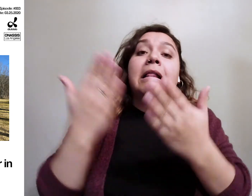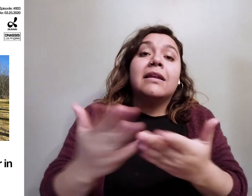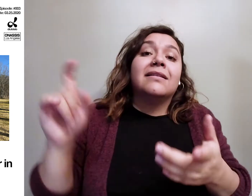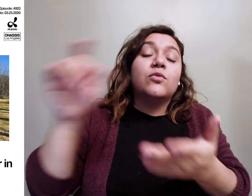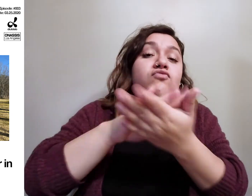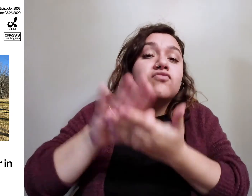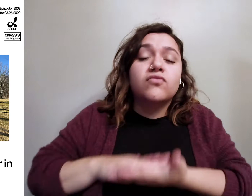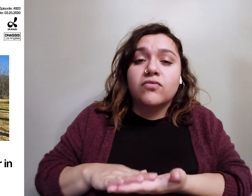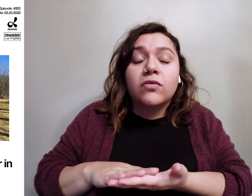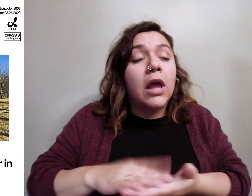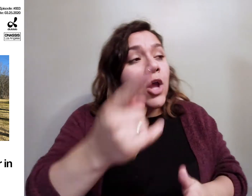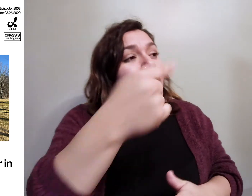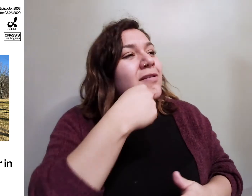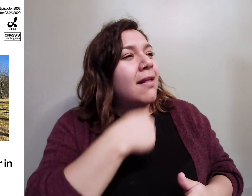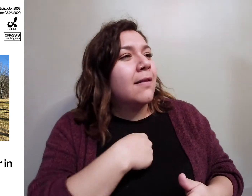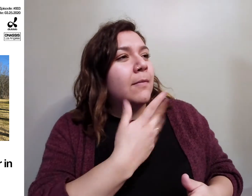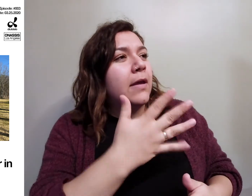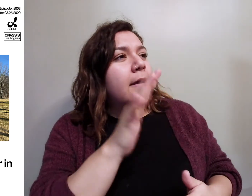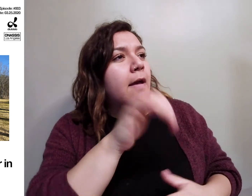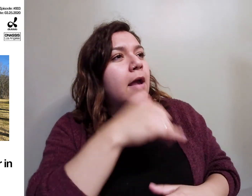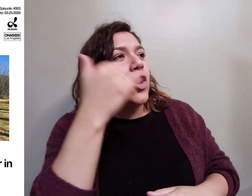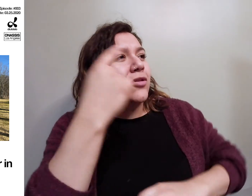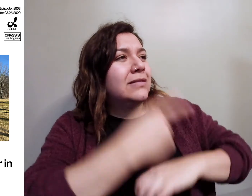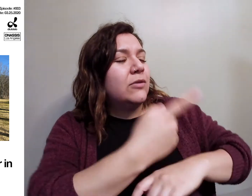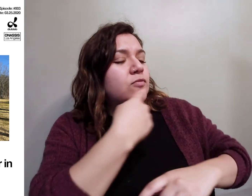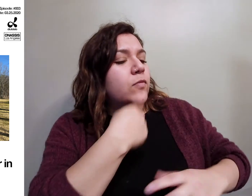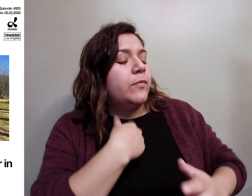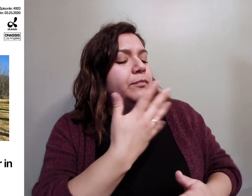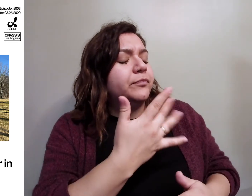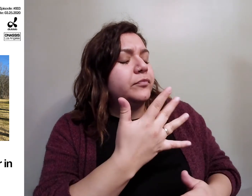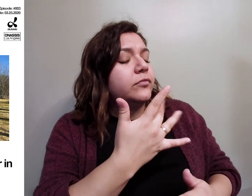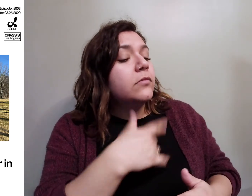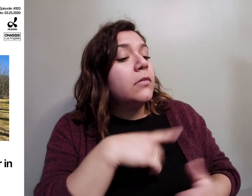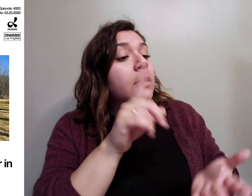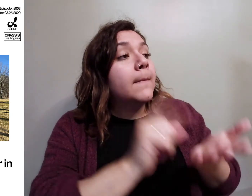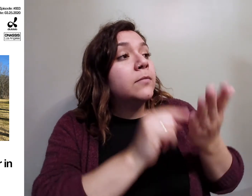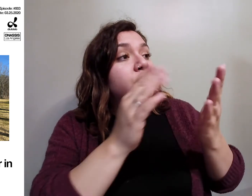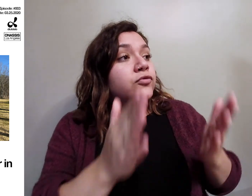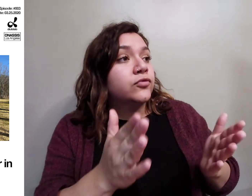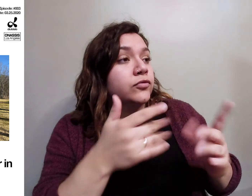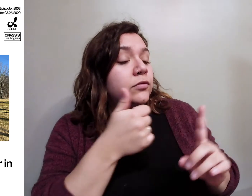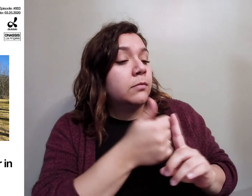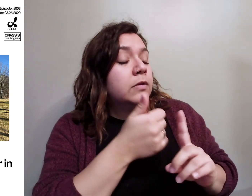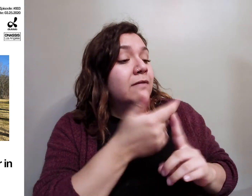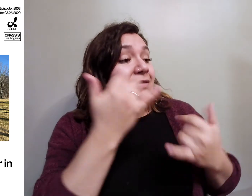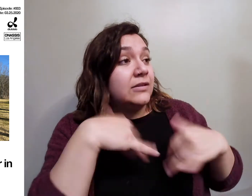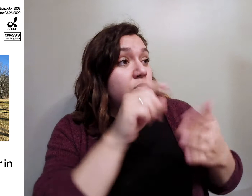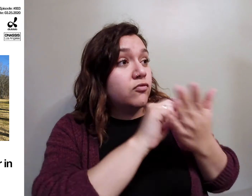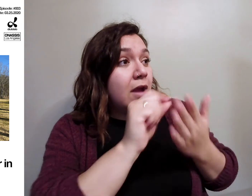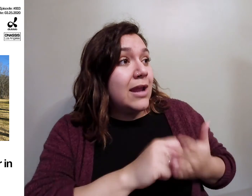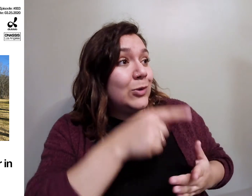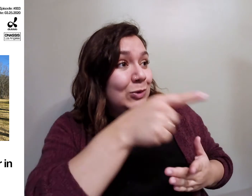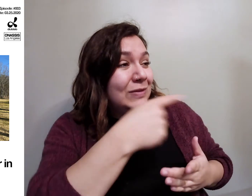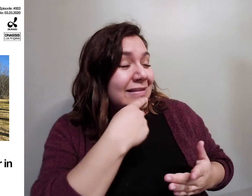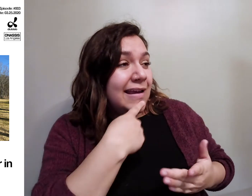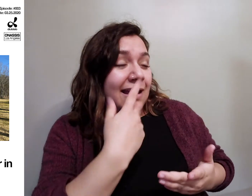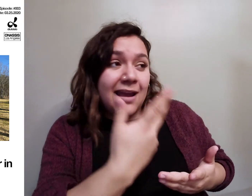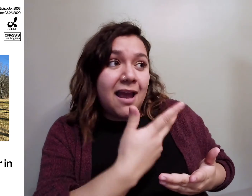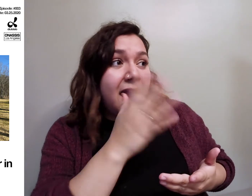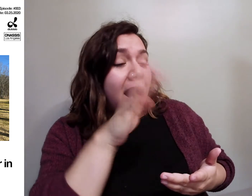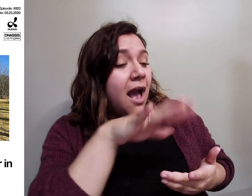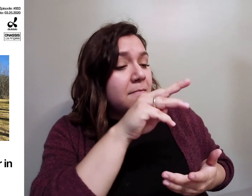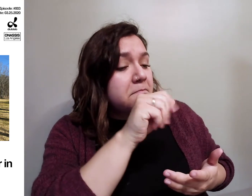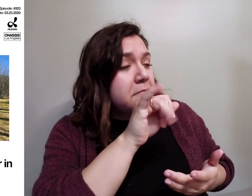Yeah, it's hard to believe, but it's wonderful. Of course, that the idea that yes, this will end